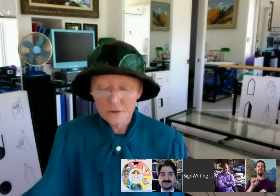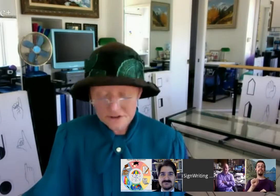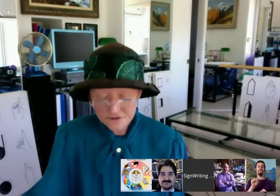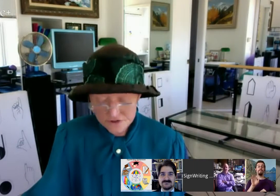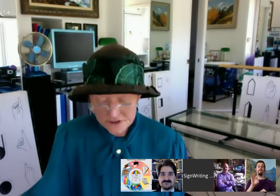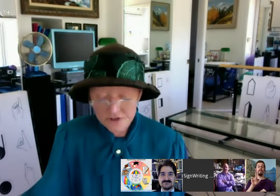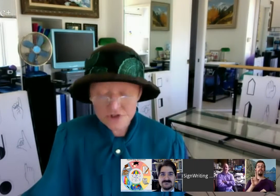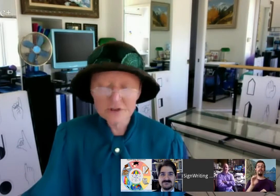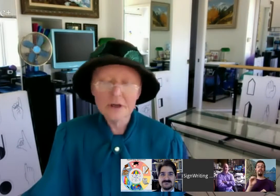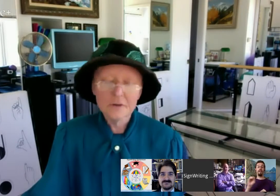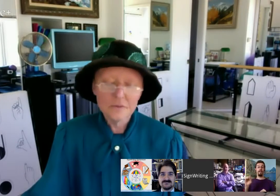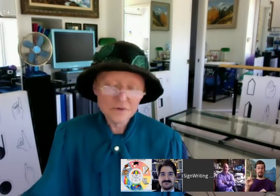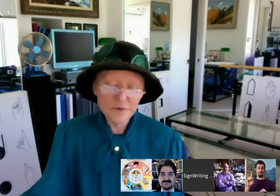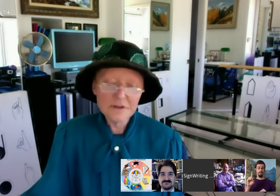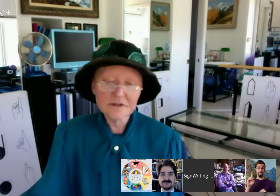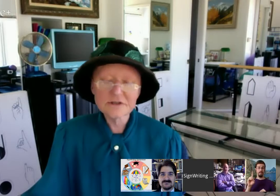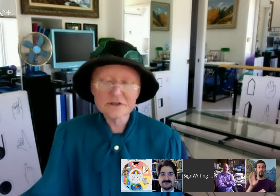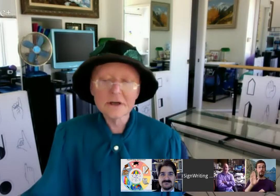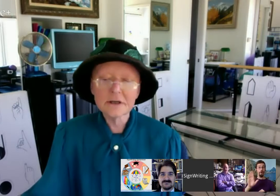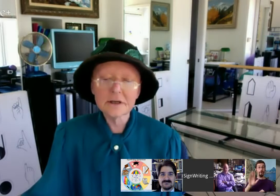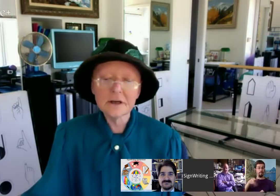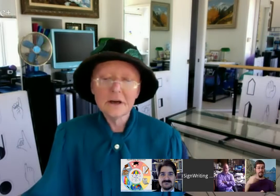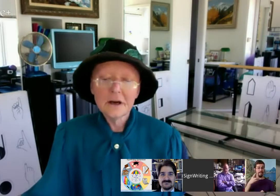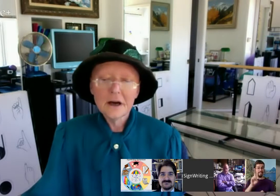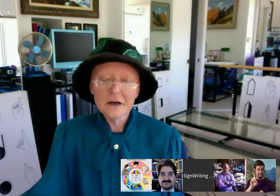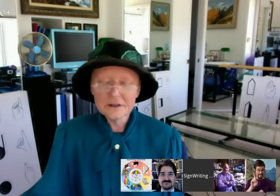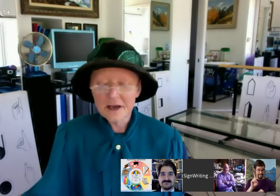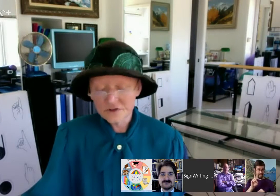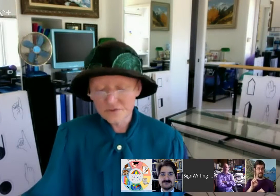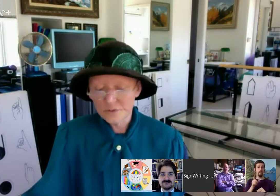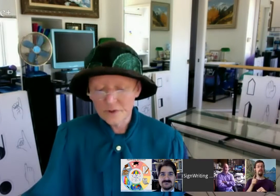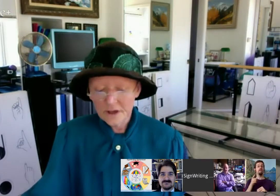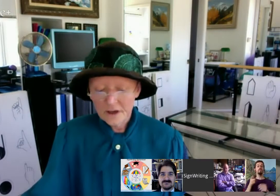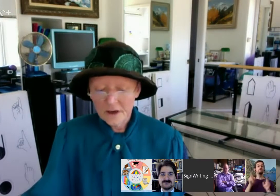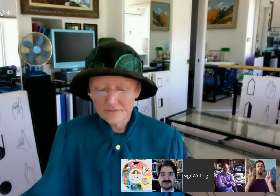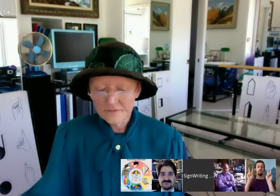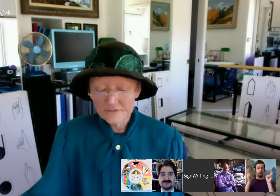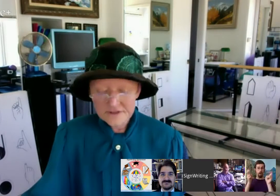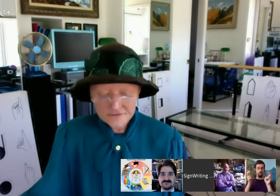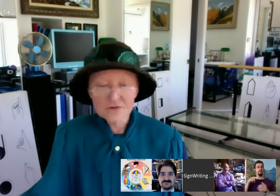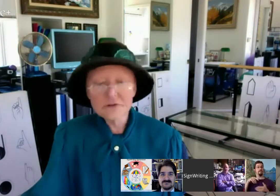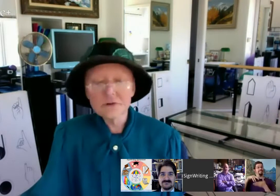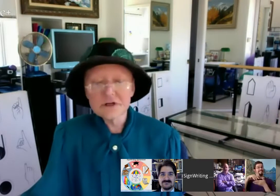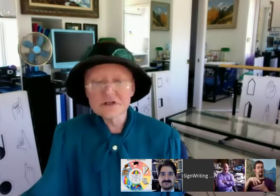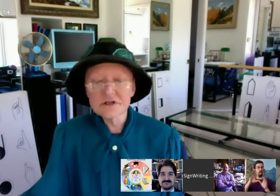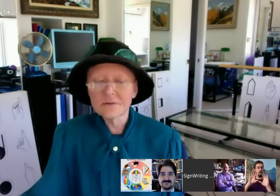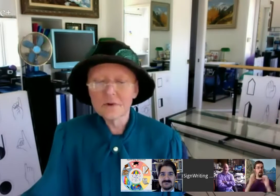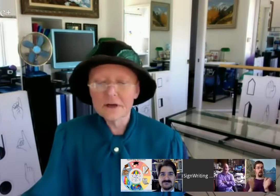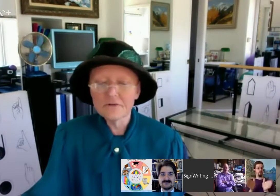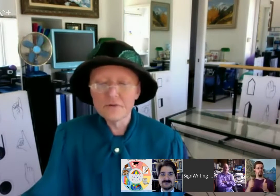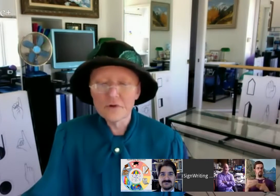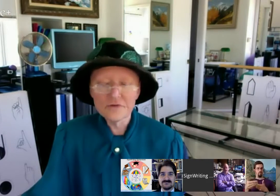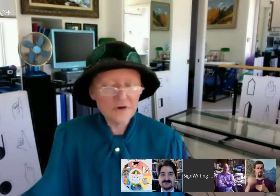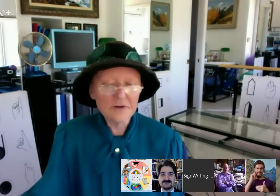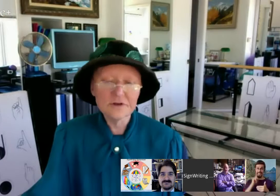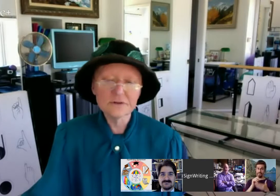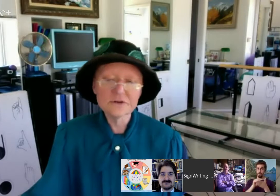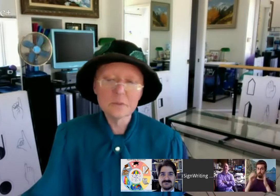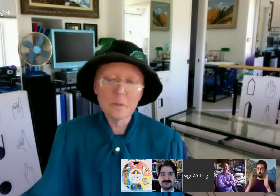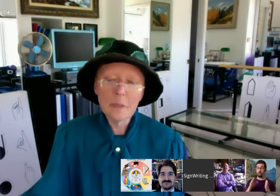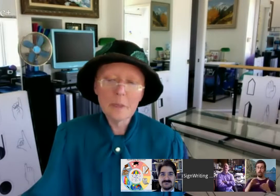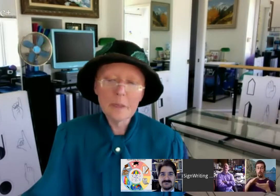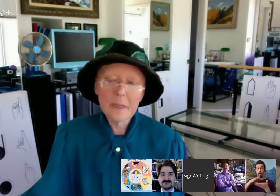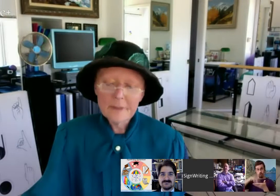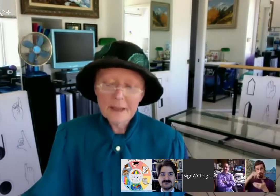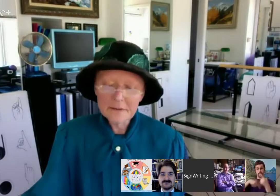PhD. Her dissertation was written studying a classroom of deaf students learning SignWriting for